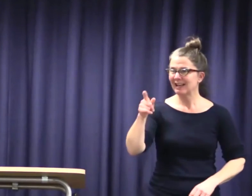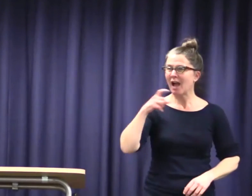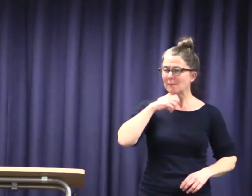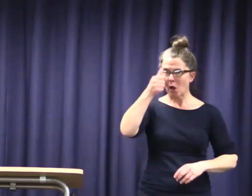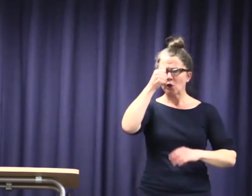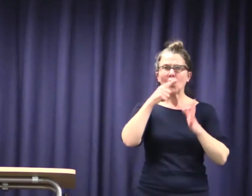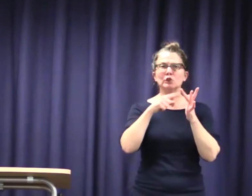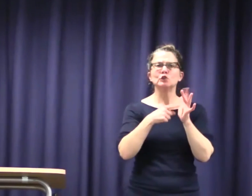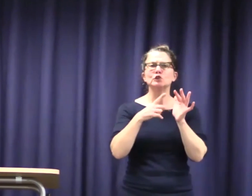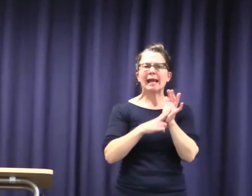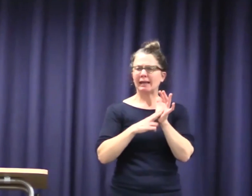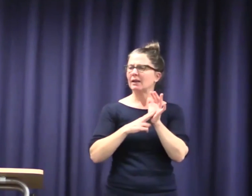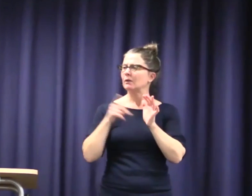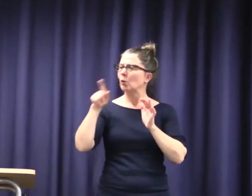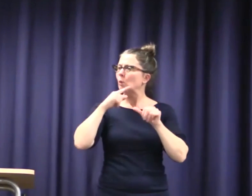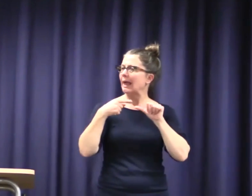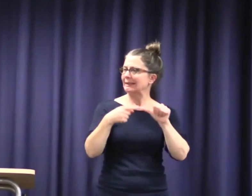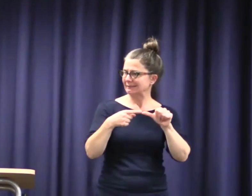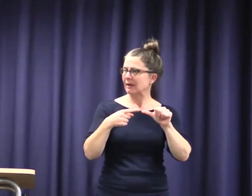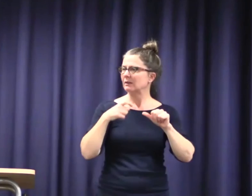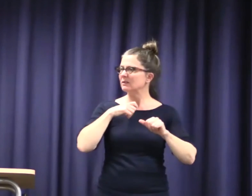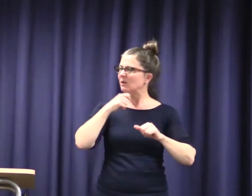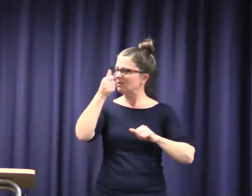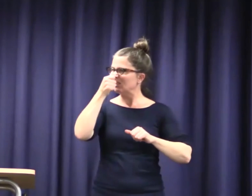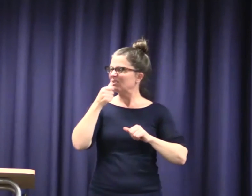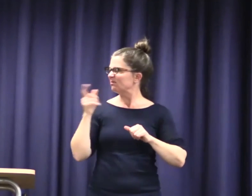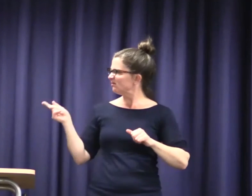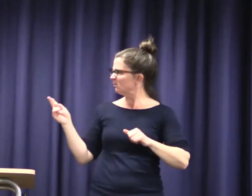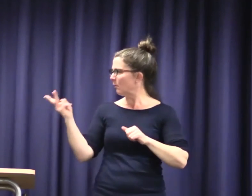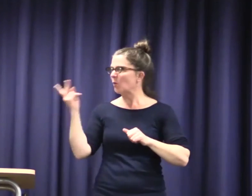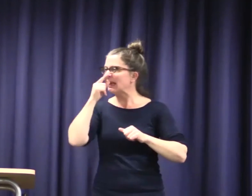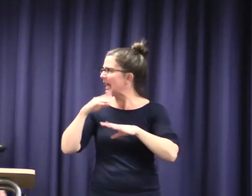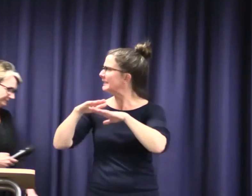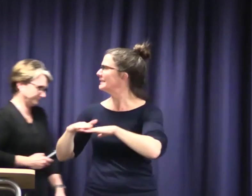understand that Jen will answer this question, so Keri and Kyle, you can take a seat.